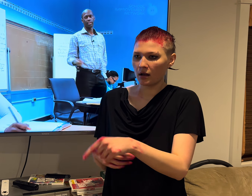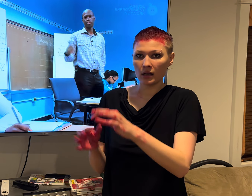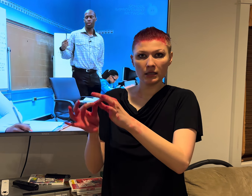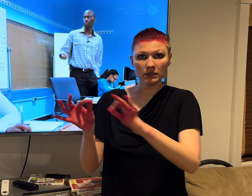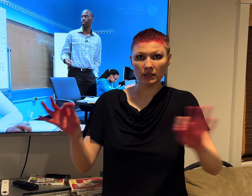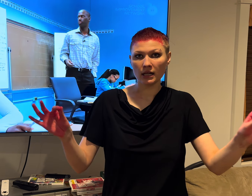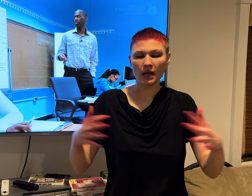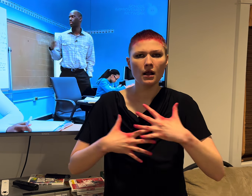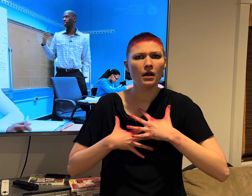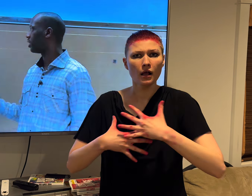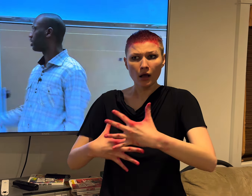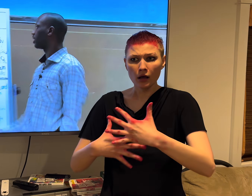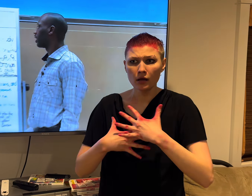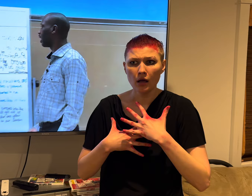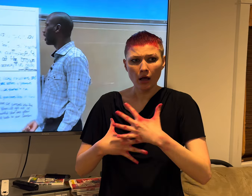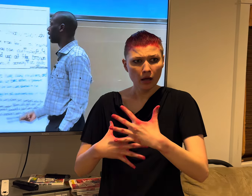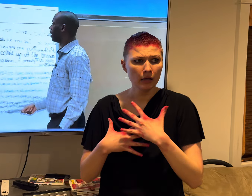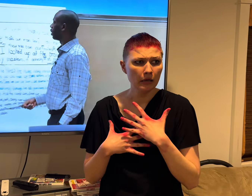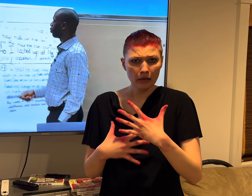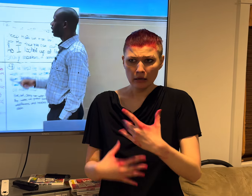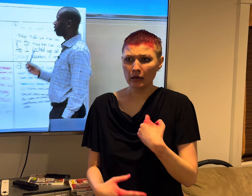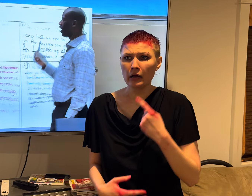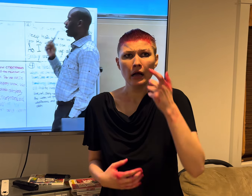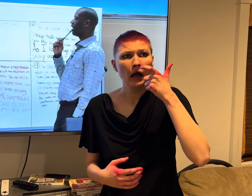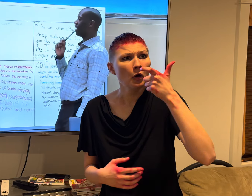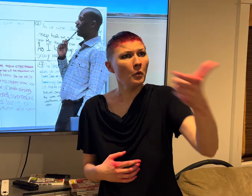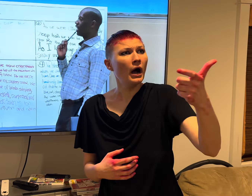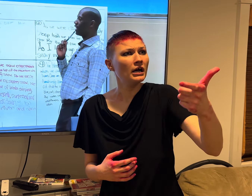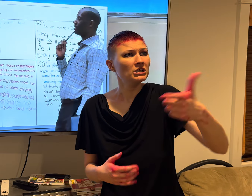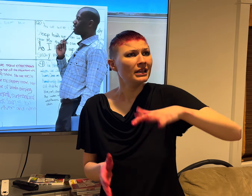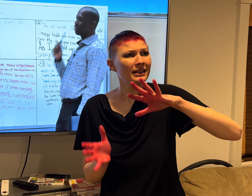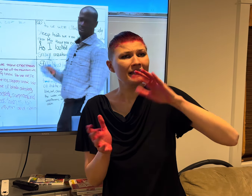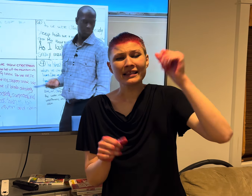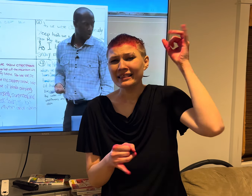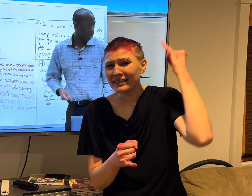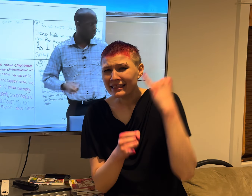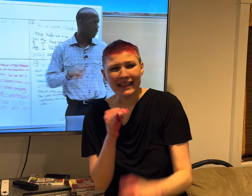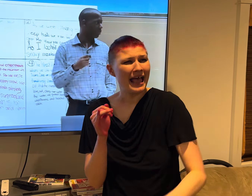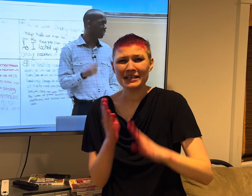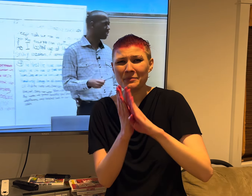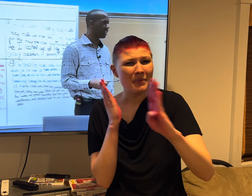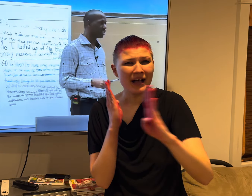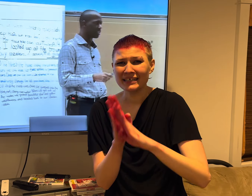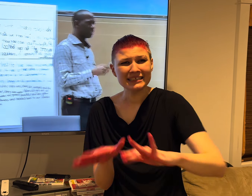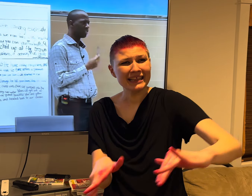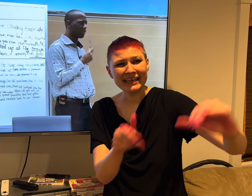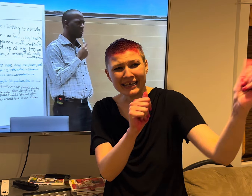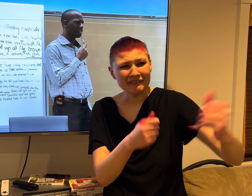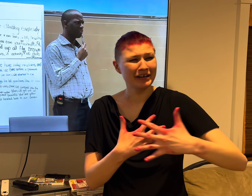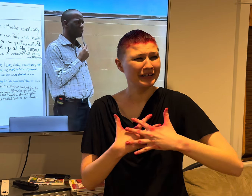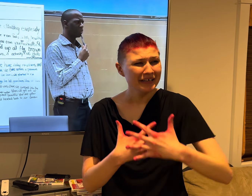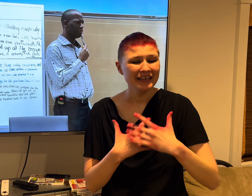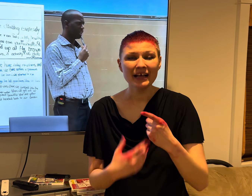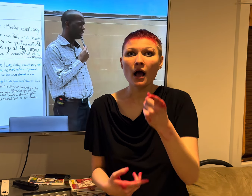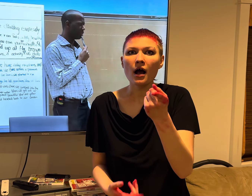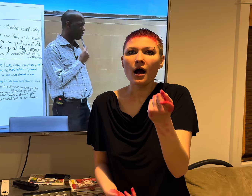why when you give me a sentence yesterday, like, we ran and saw, no, who gave me one yesterday says something about, it was a big,